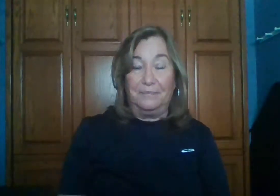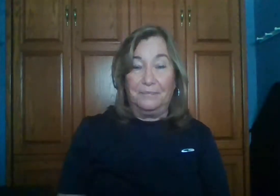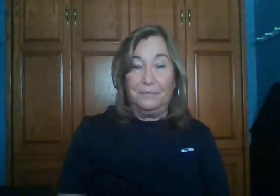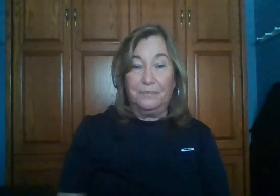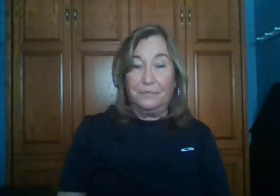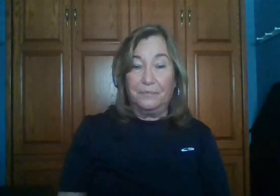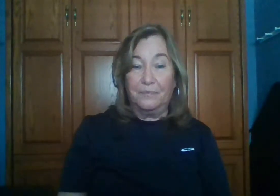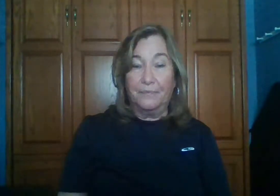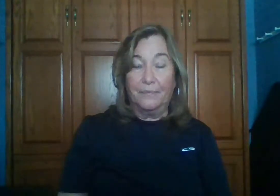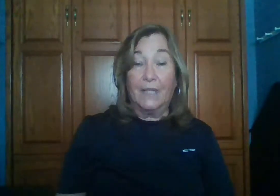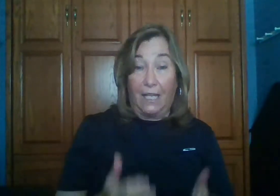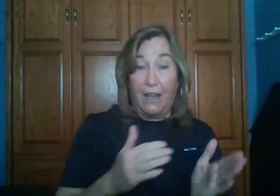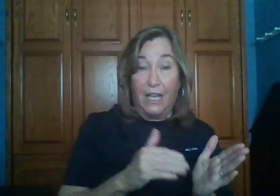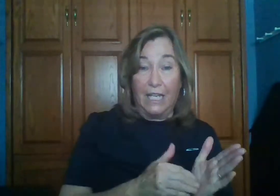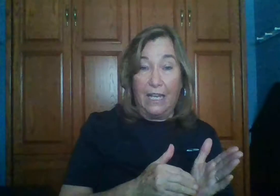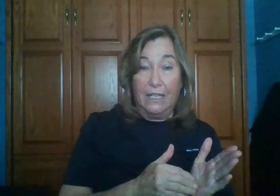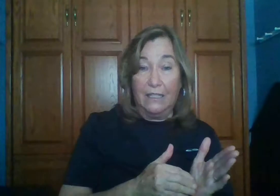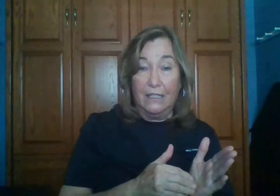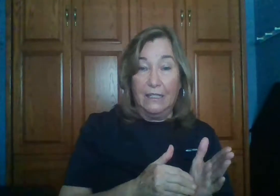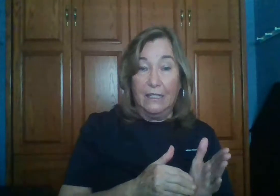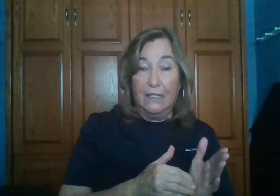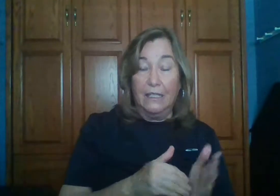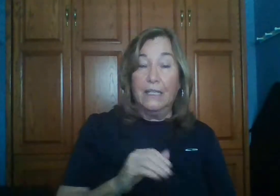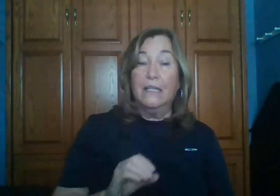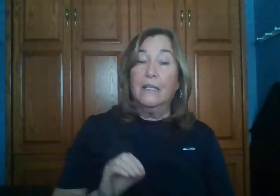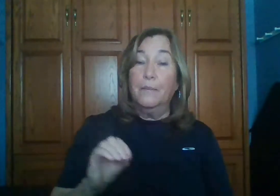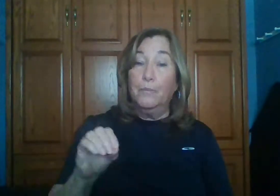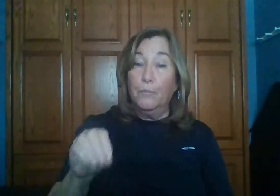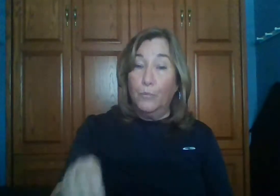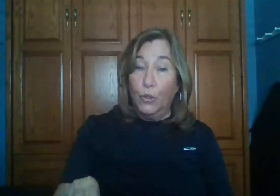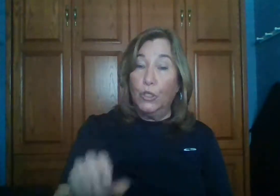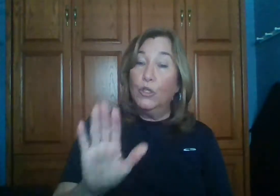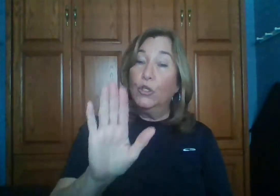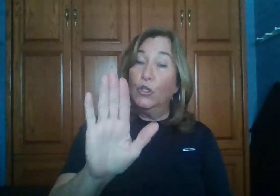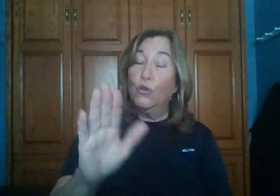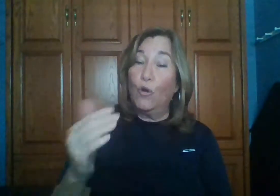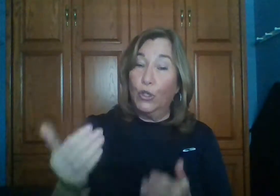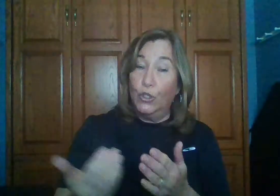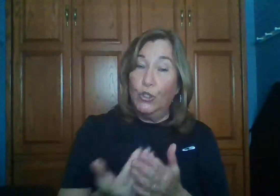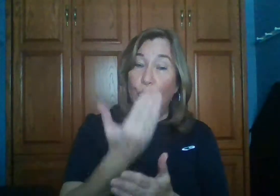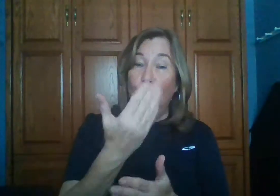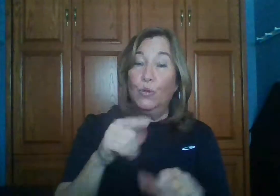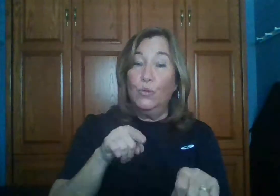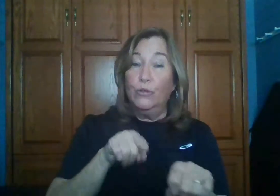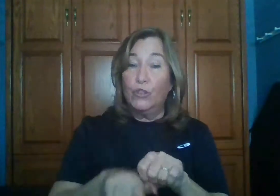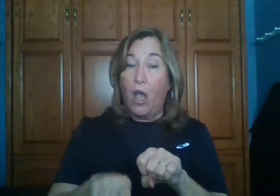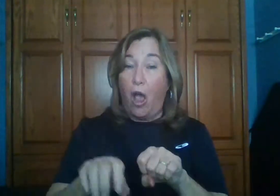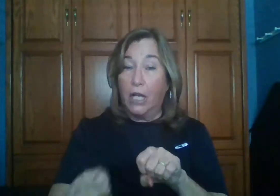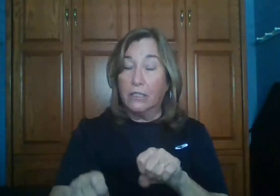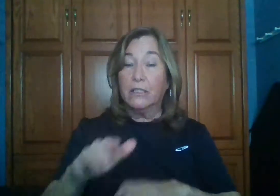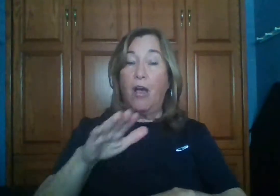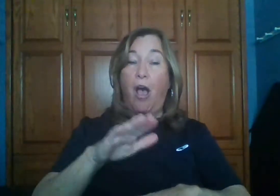Again, put your new socks on